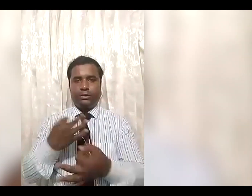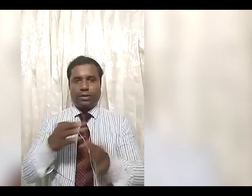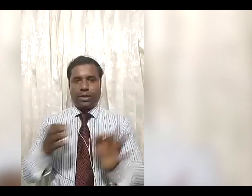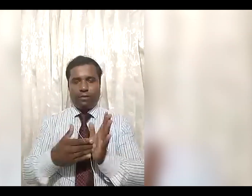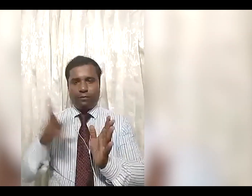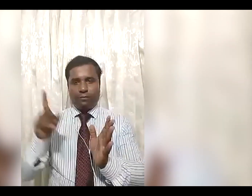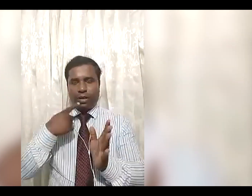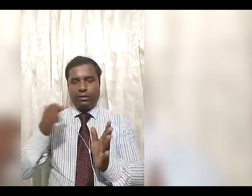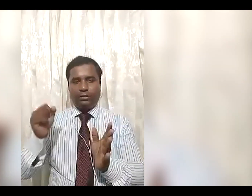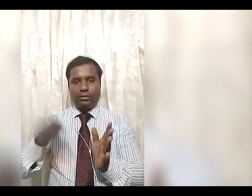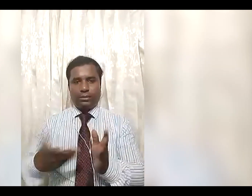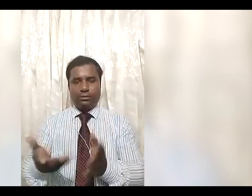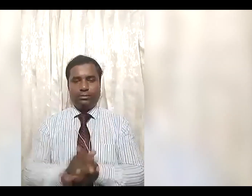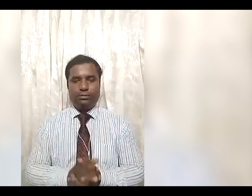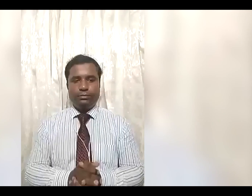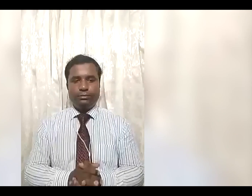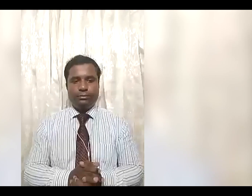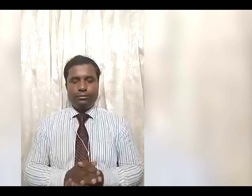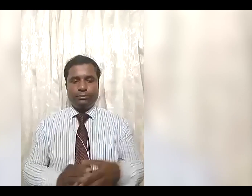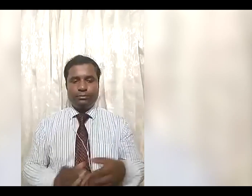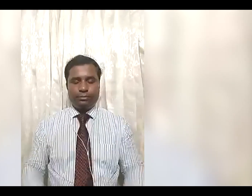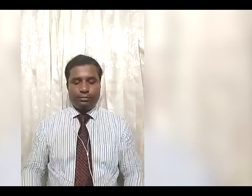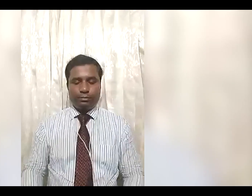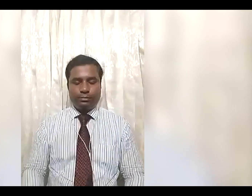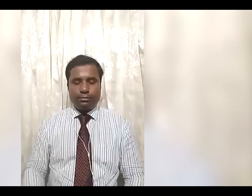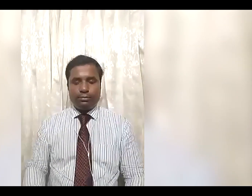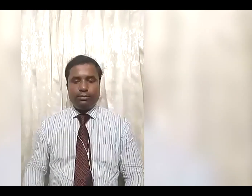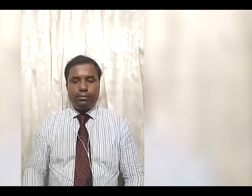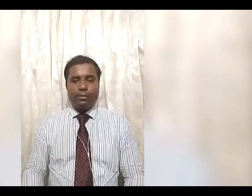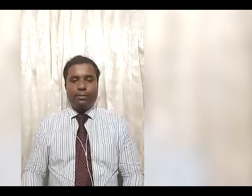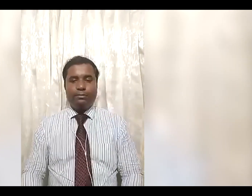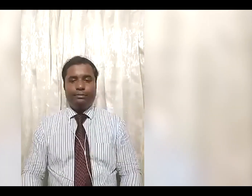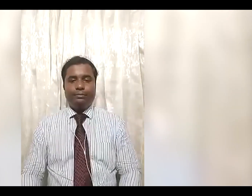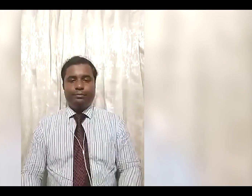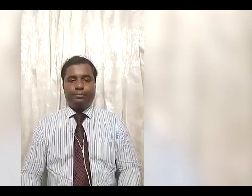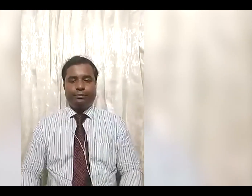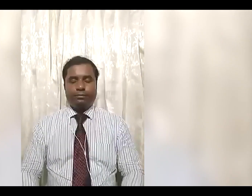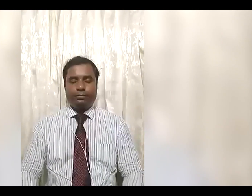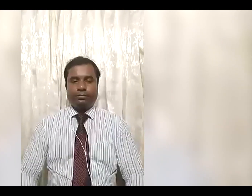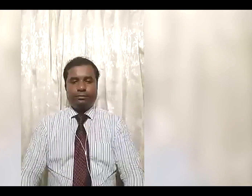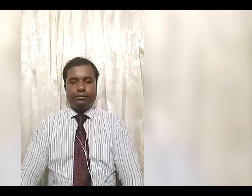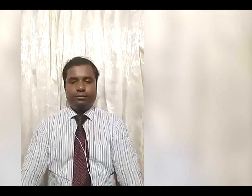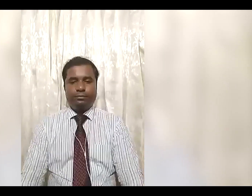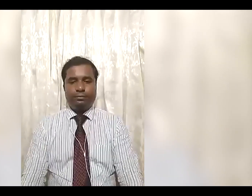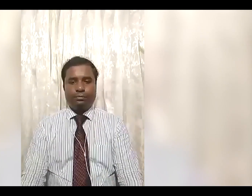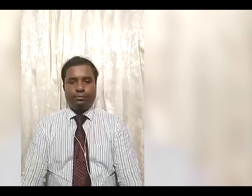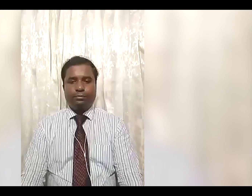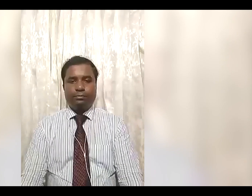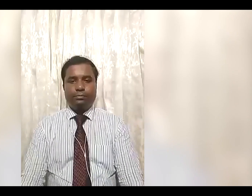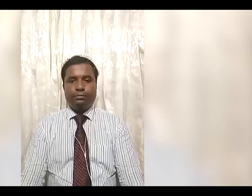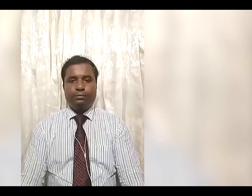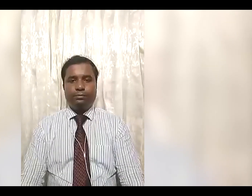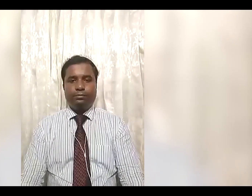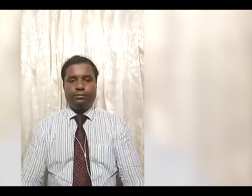guests. Yep, I just found it. I'm popping it in the chat now. So this is Title I, and at the bottom